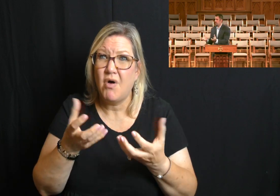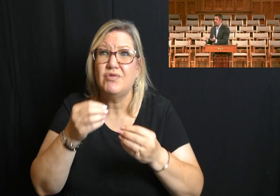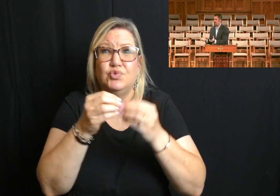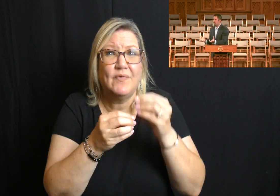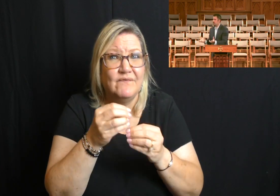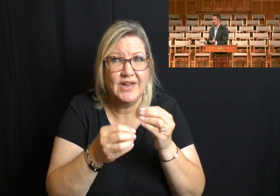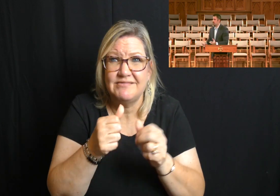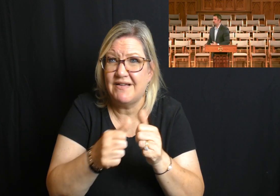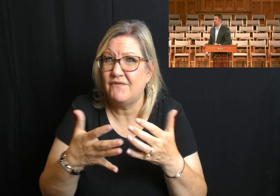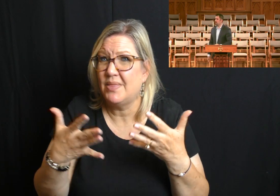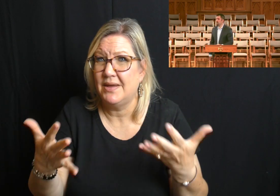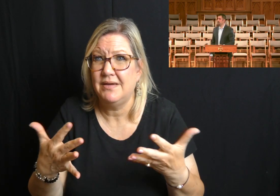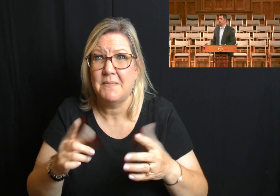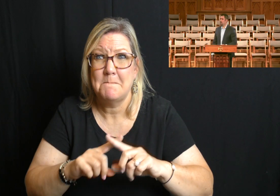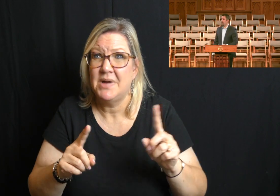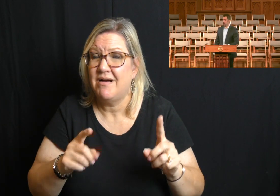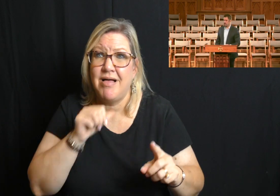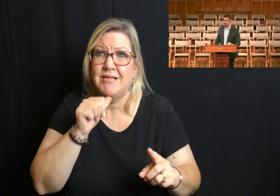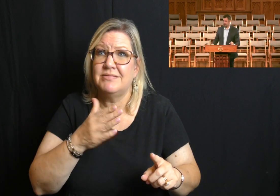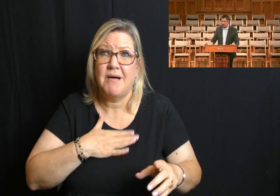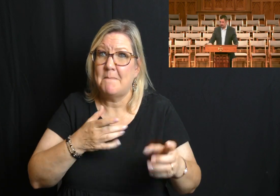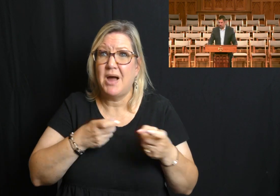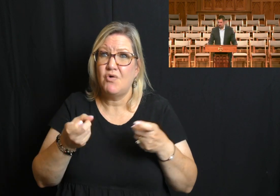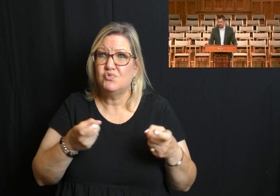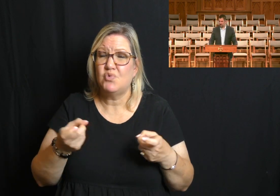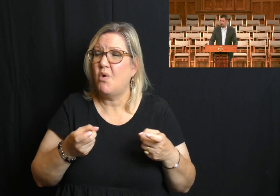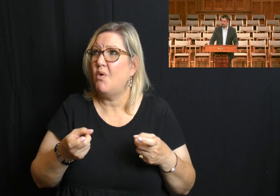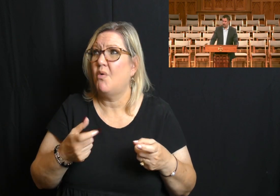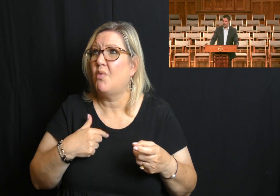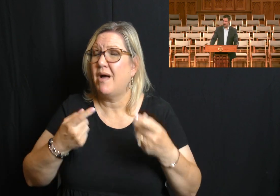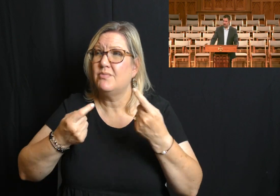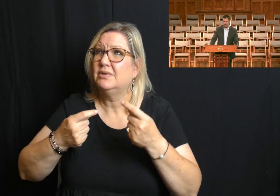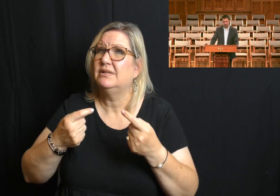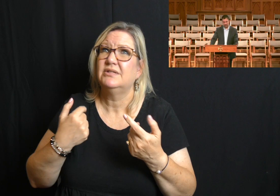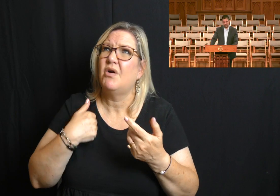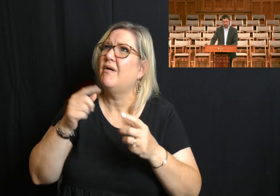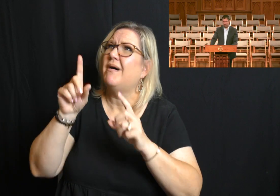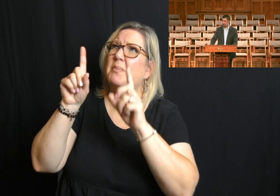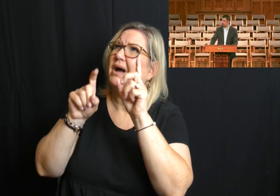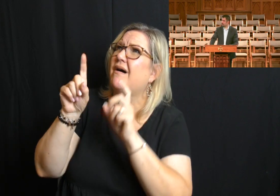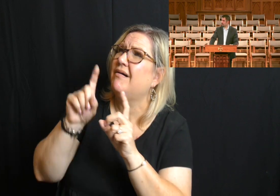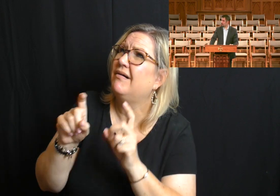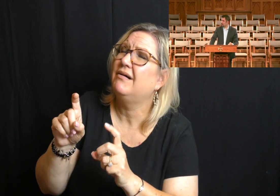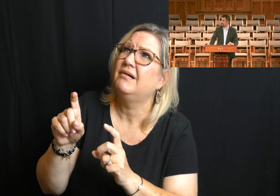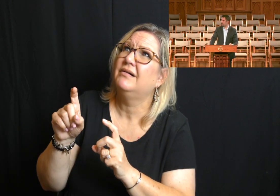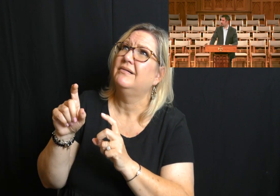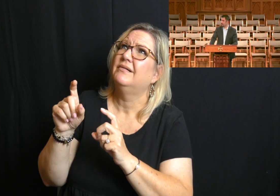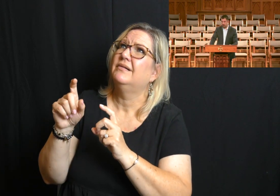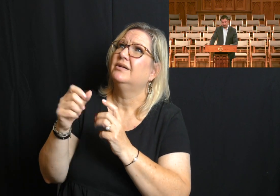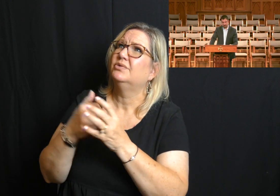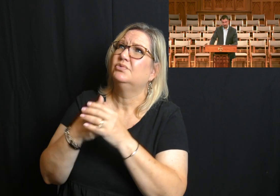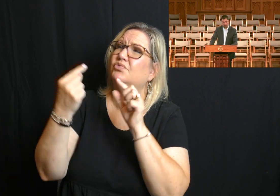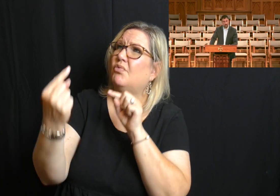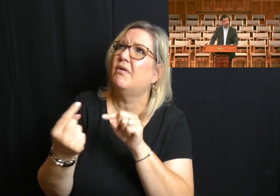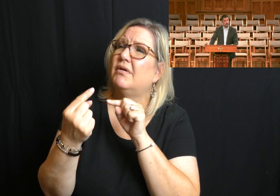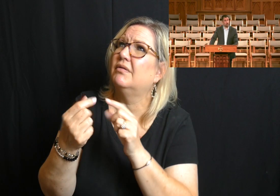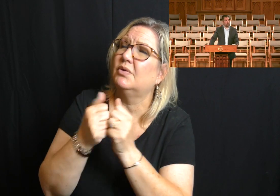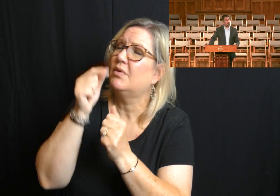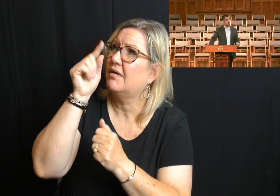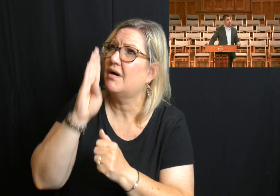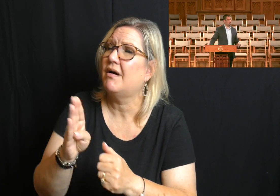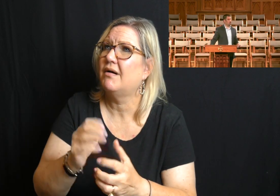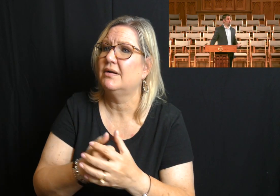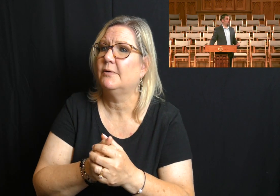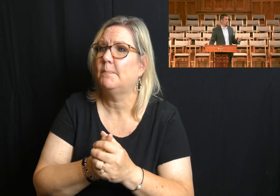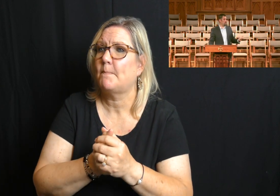them, but it's out of my control. And I'm sitting there wrestling with God, and, you know, impressively enough, God